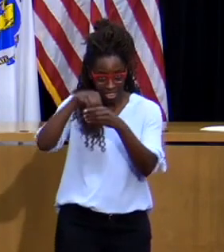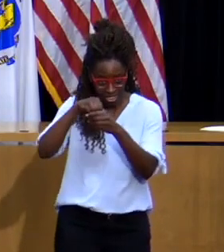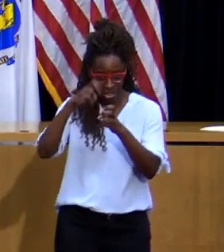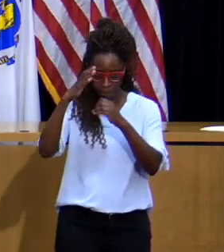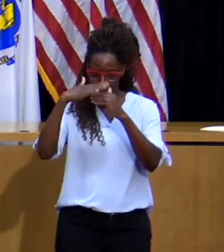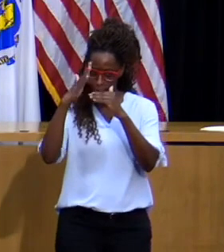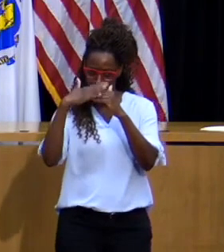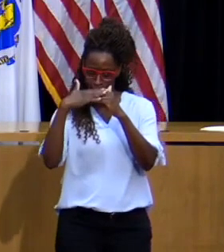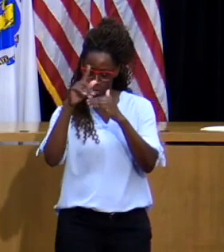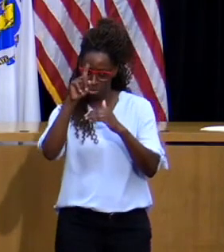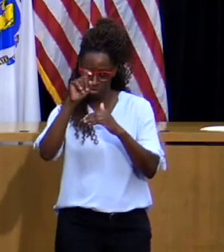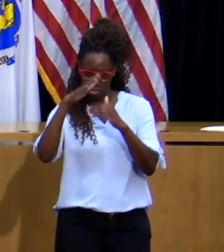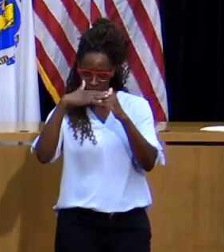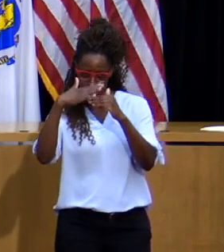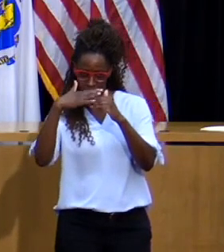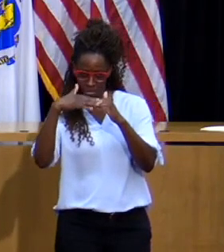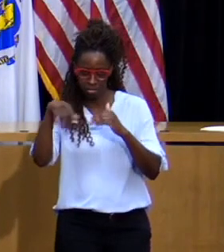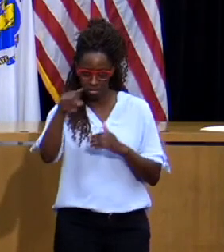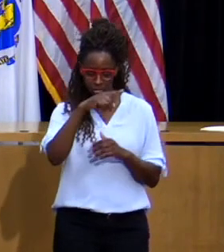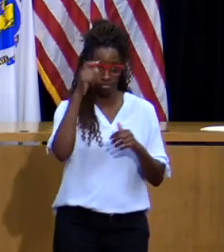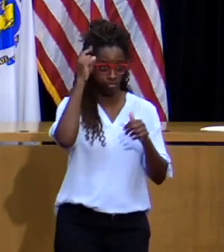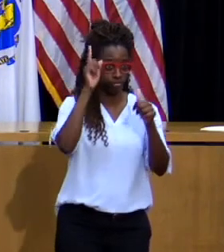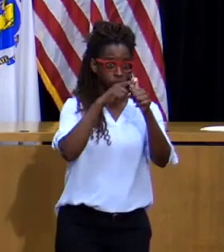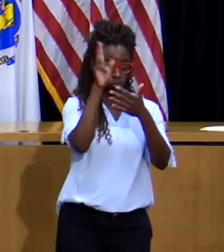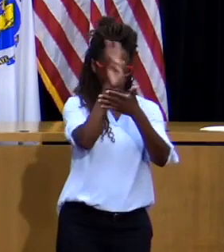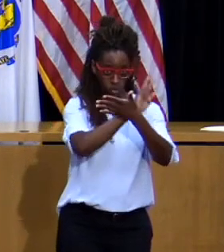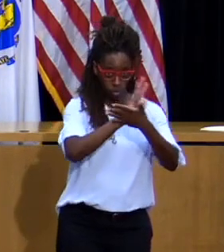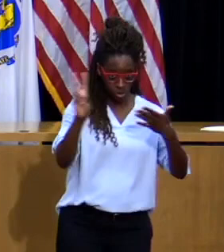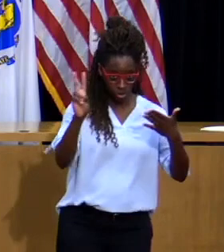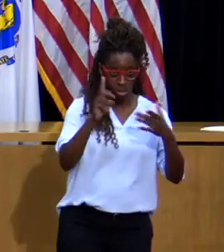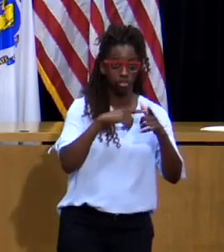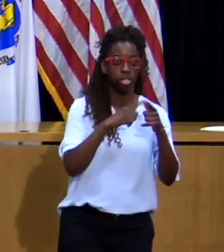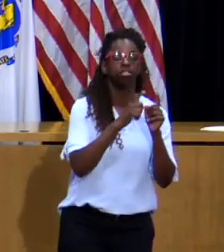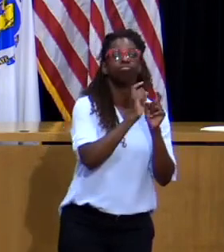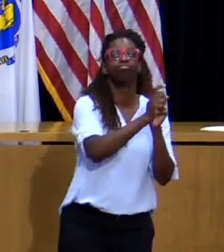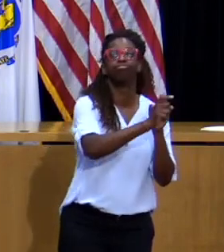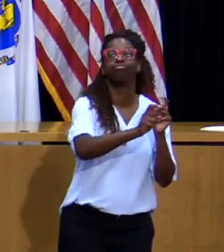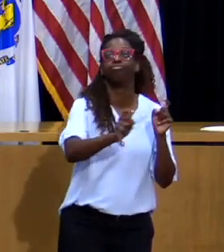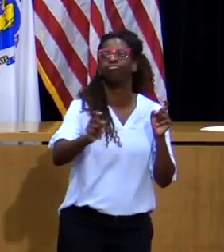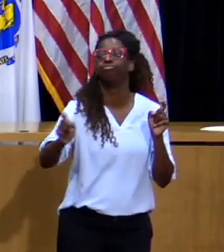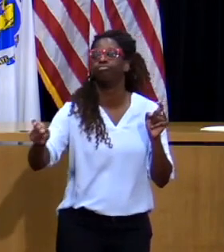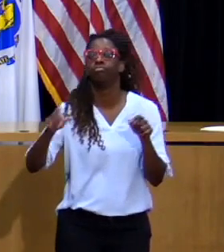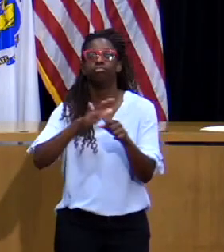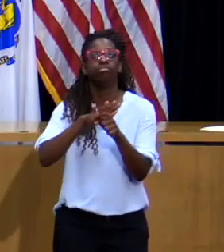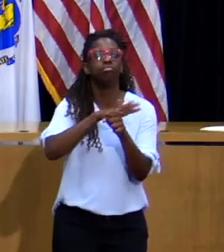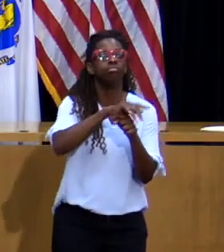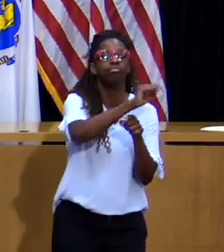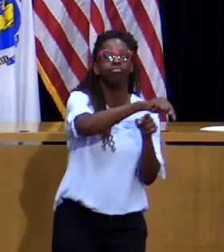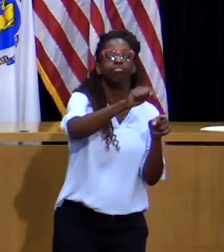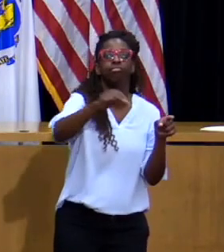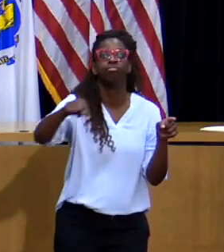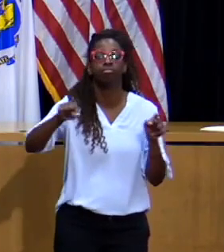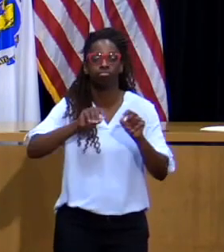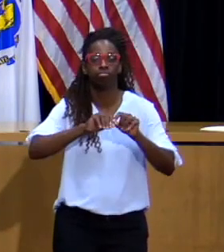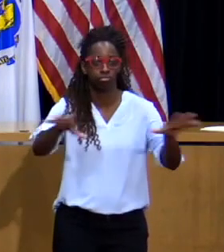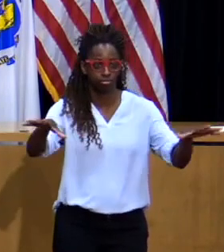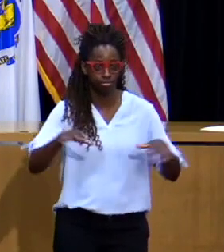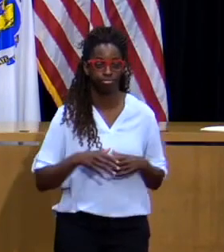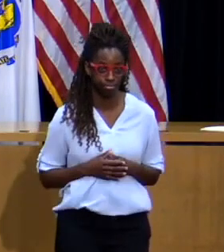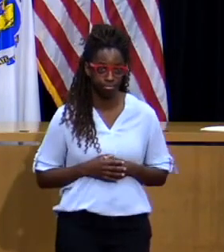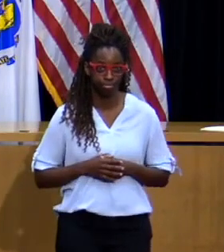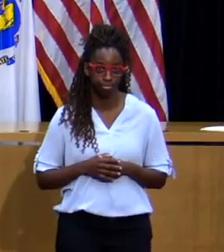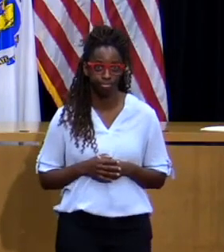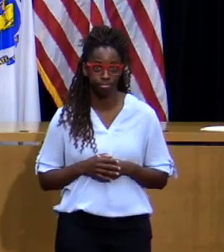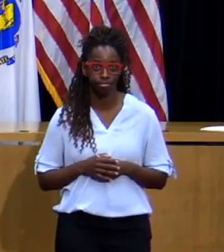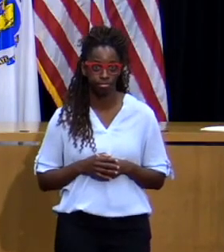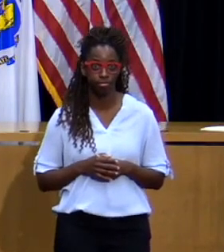serve each of the regions across the Commonwealth. Smaller hospitals will receive allocations from the larger hospital systems within